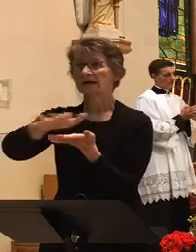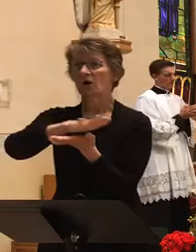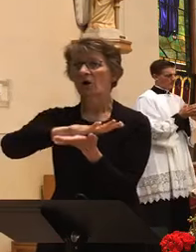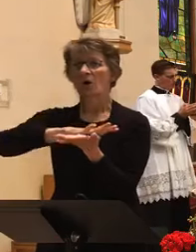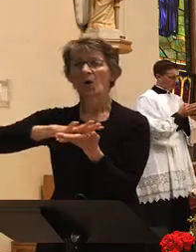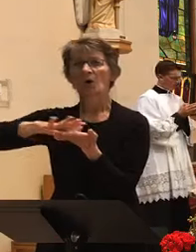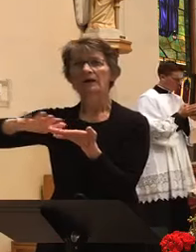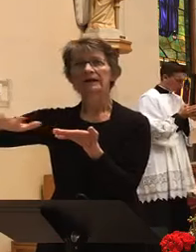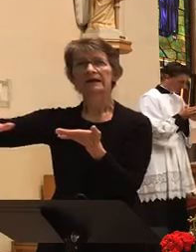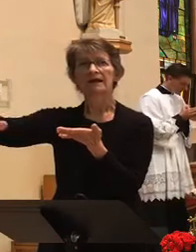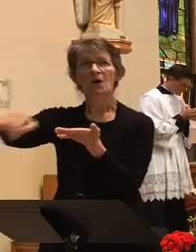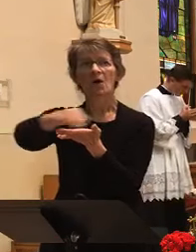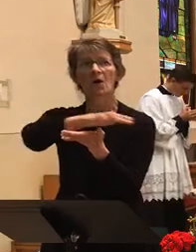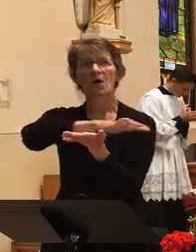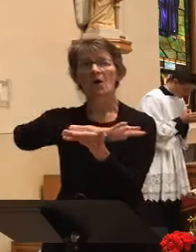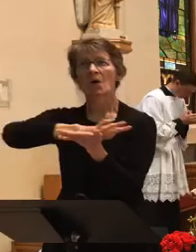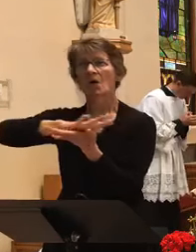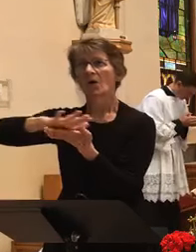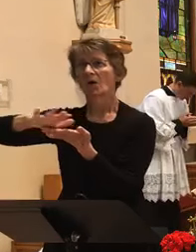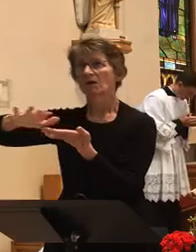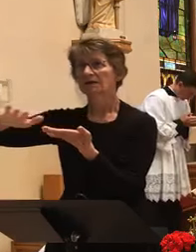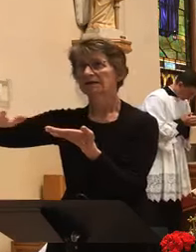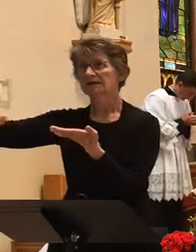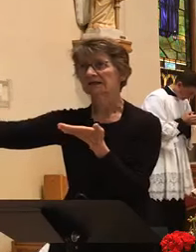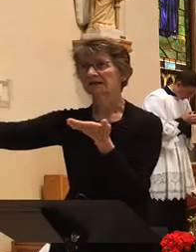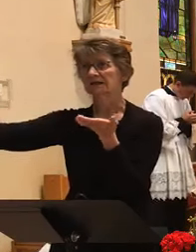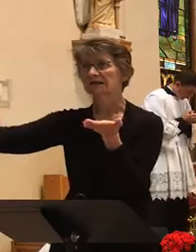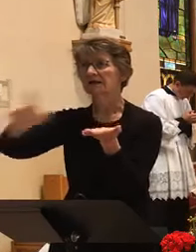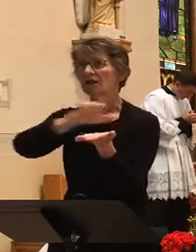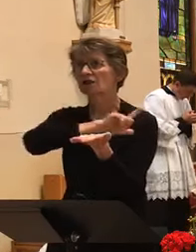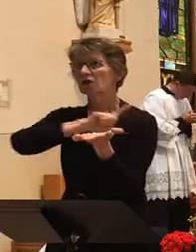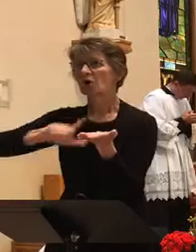Holy, holy, holy,